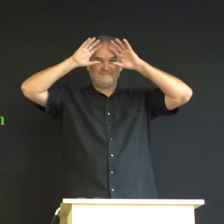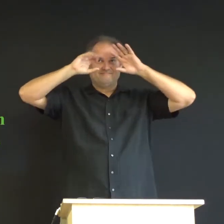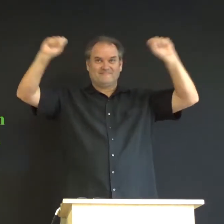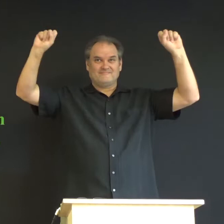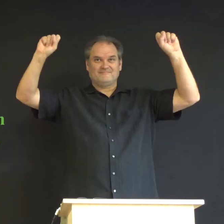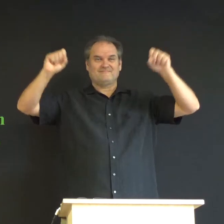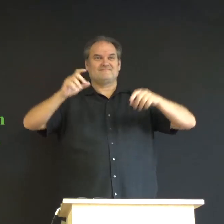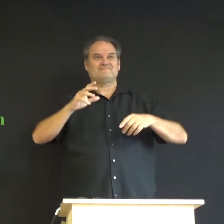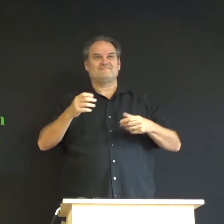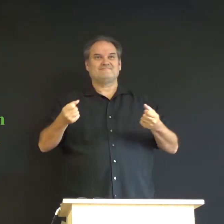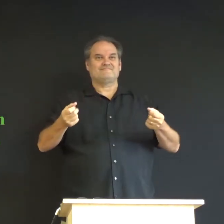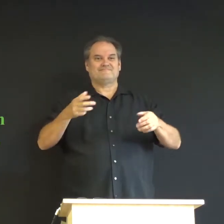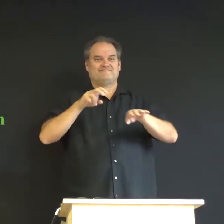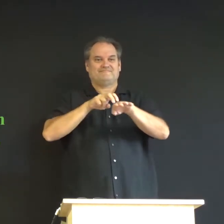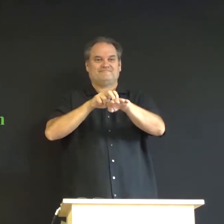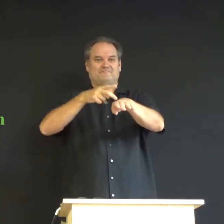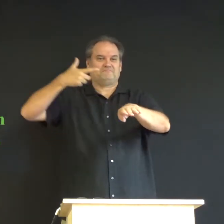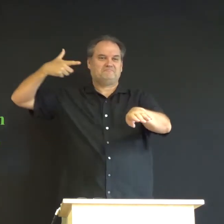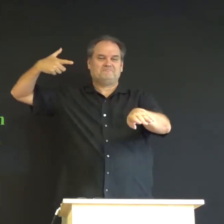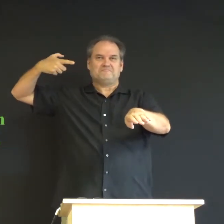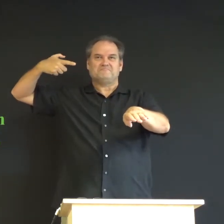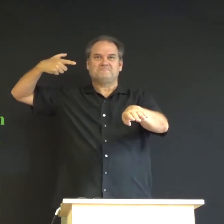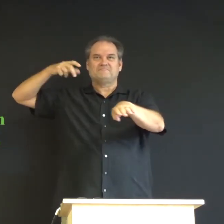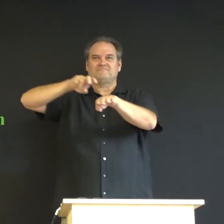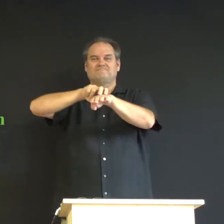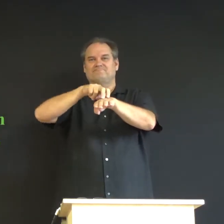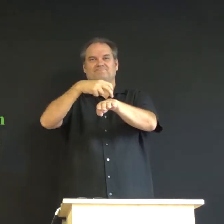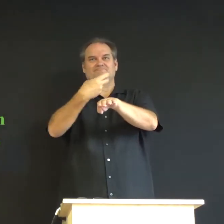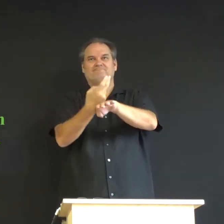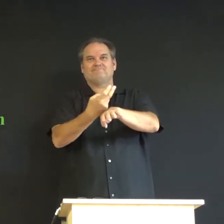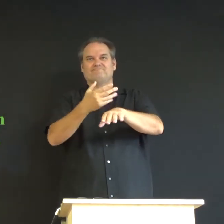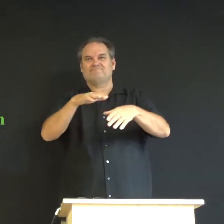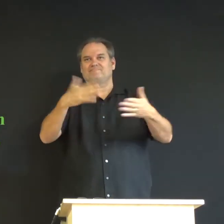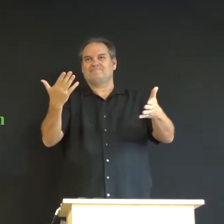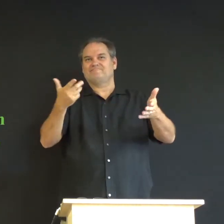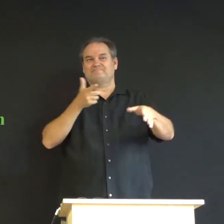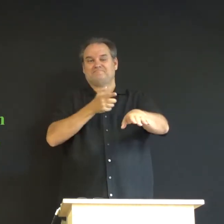JFK, the president, they just shot.